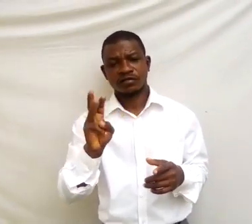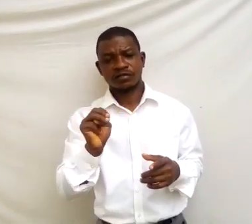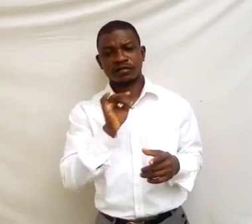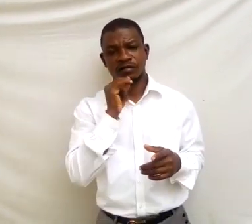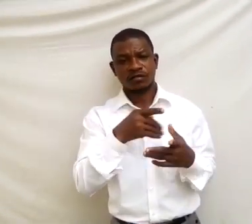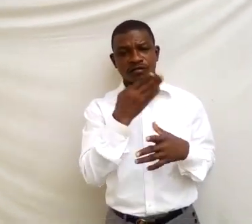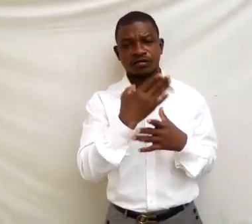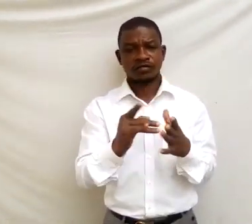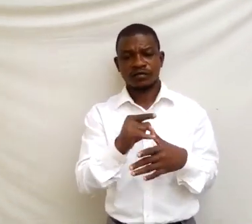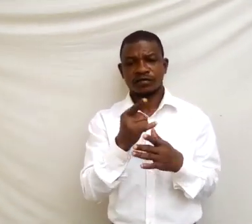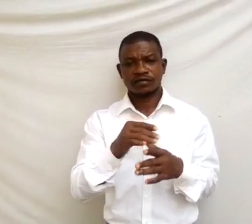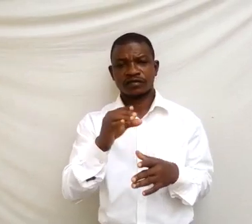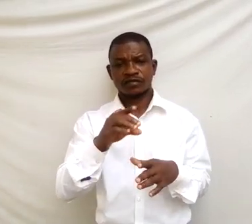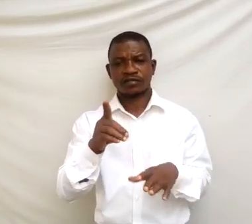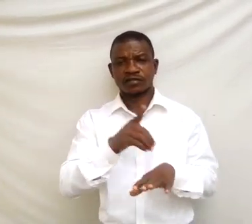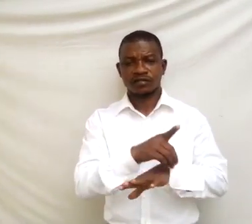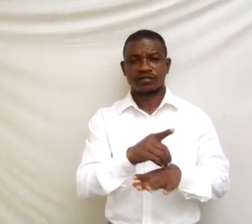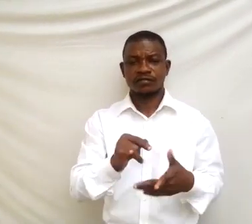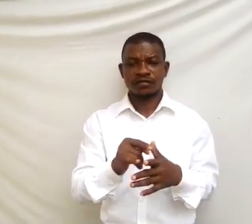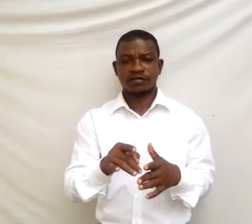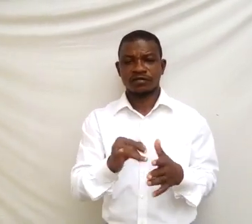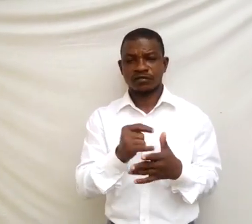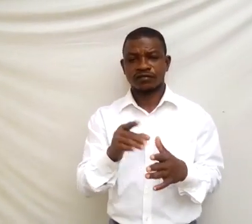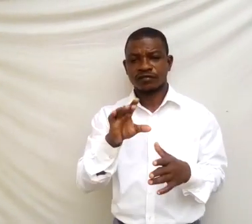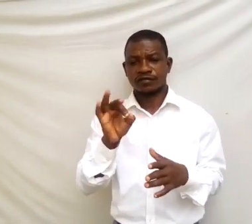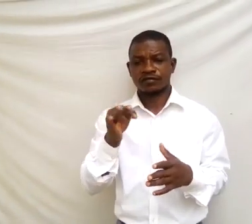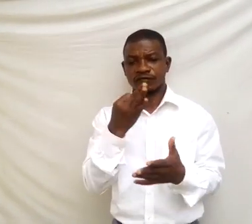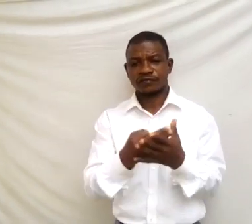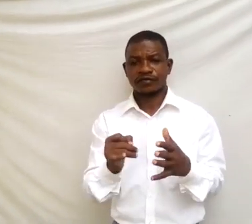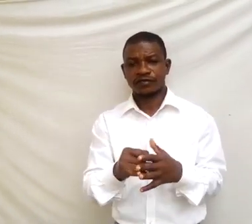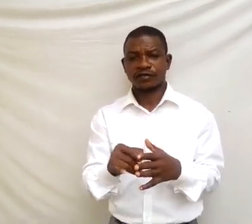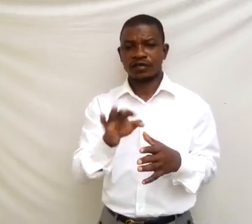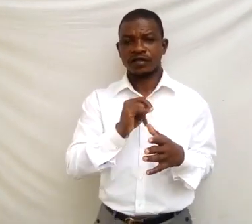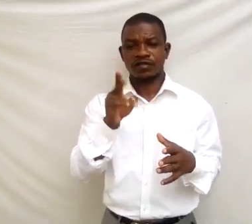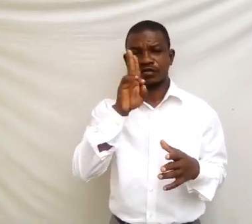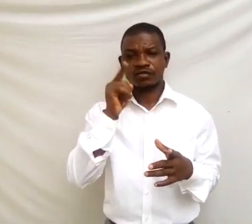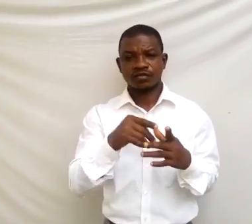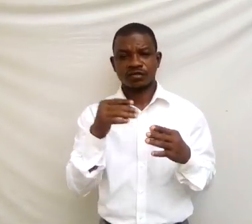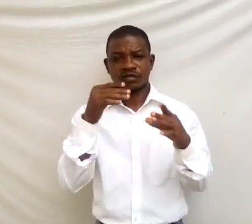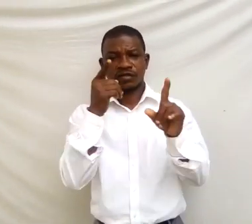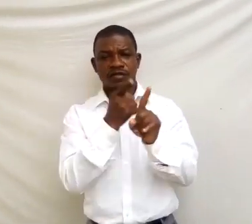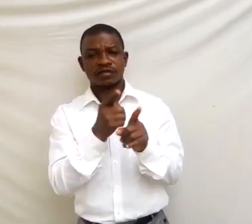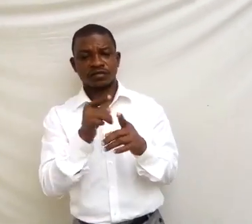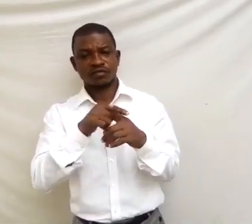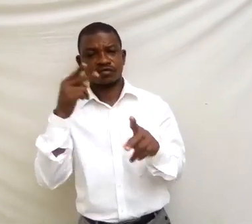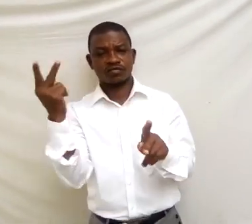the denominators of the fractions. And use the answers to multiply